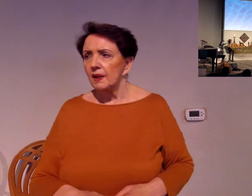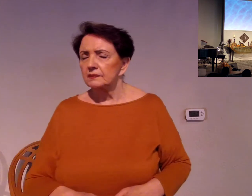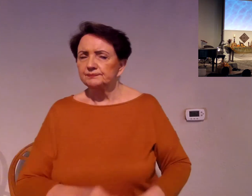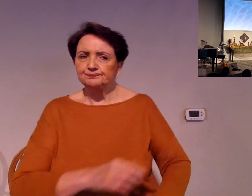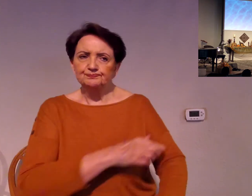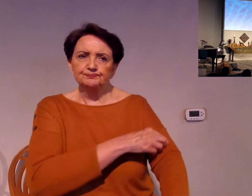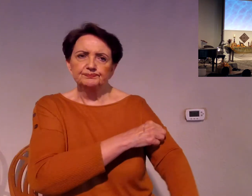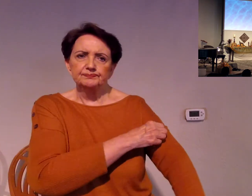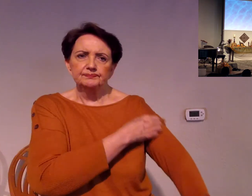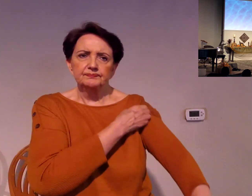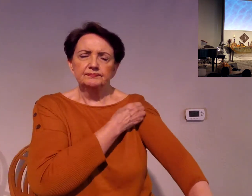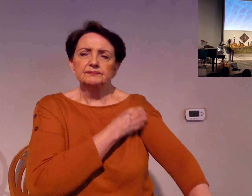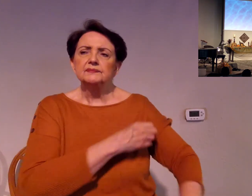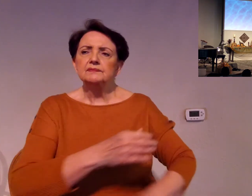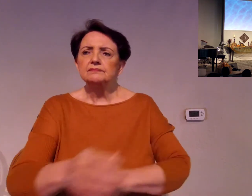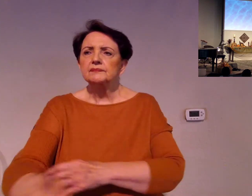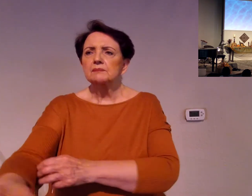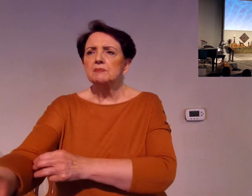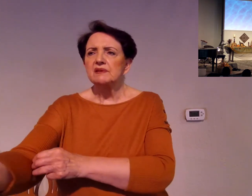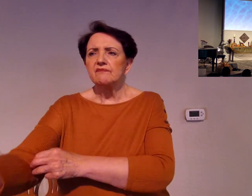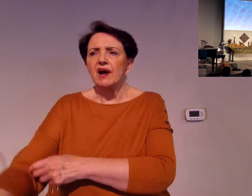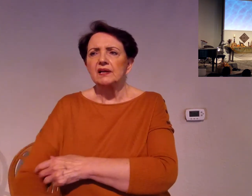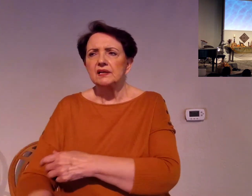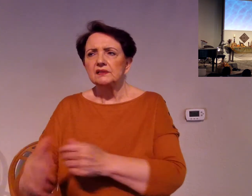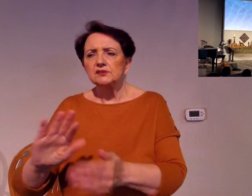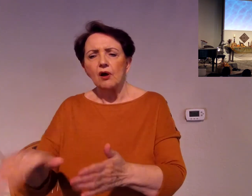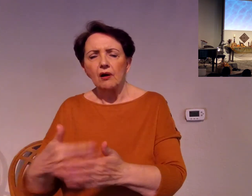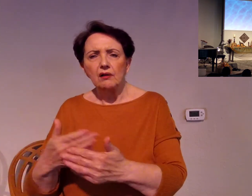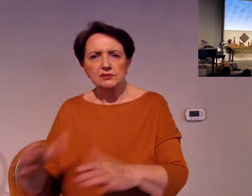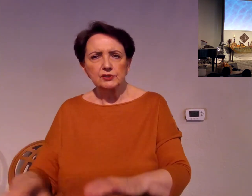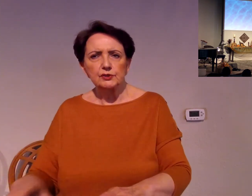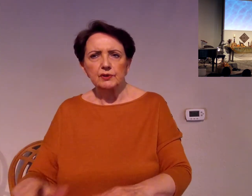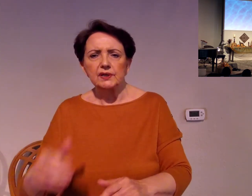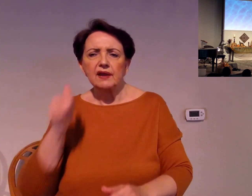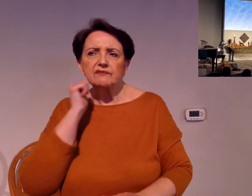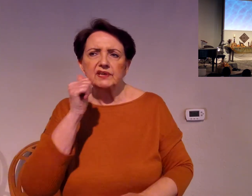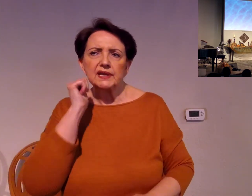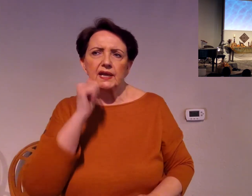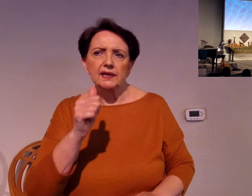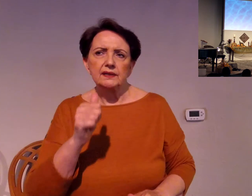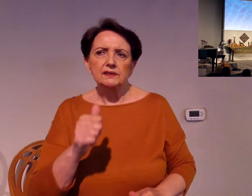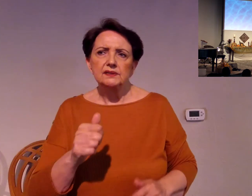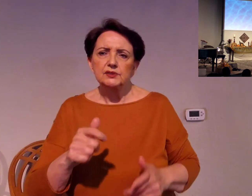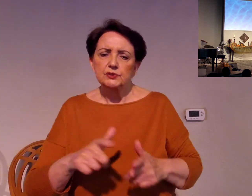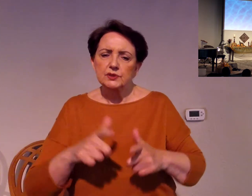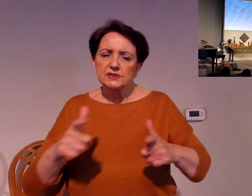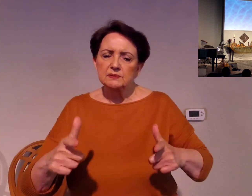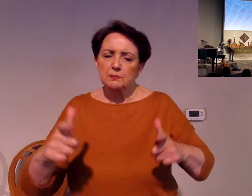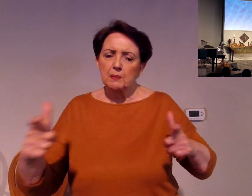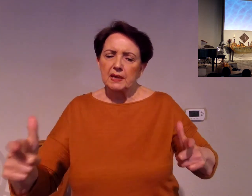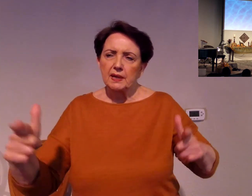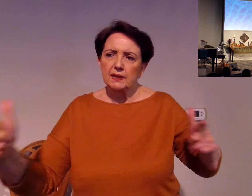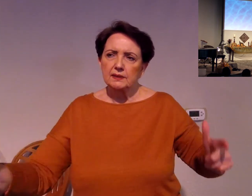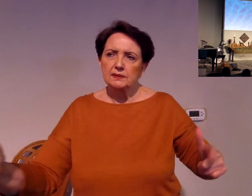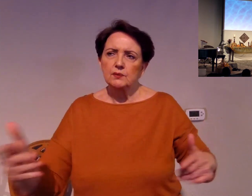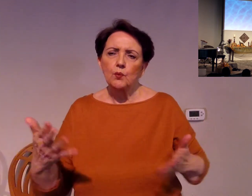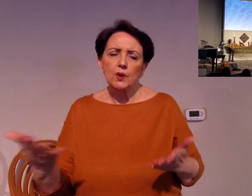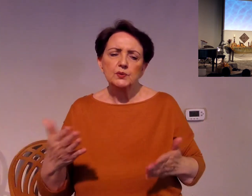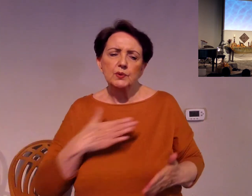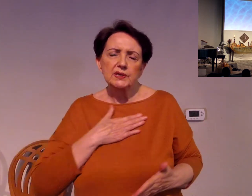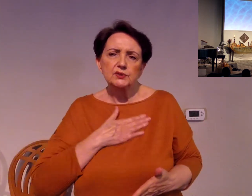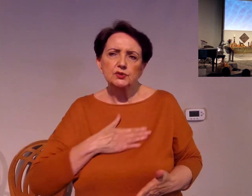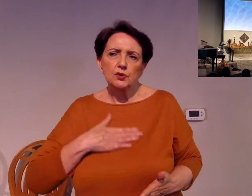And I'm inviting us all to do this each day to keep expanding. What is it that we